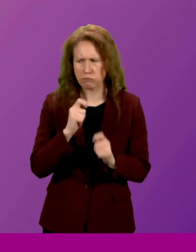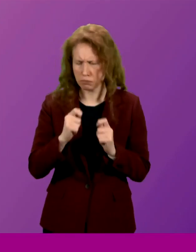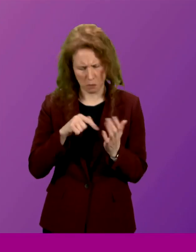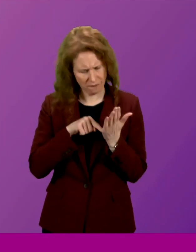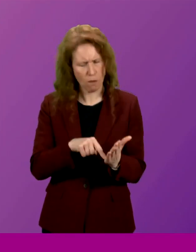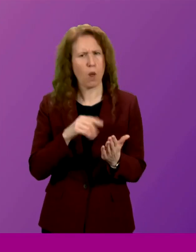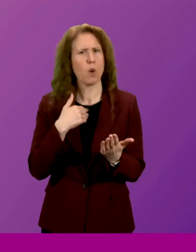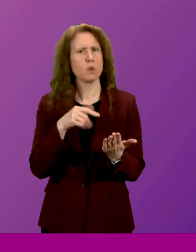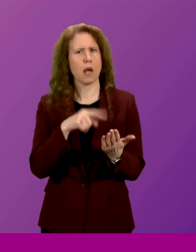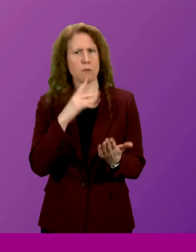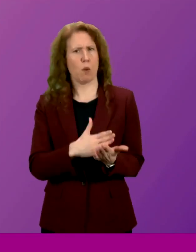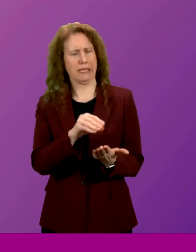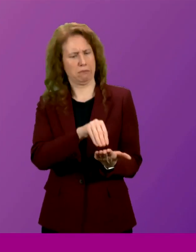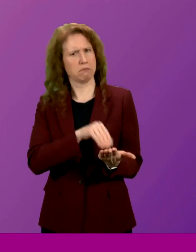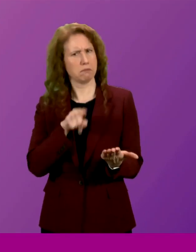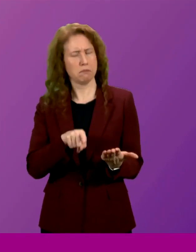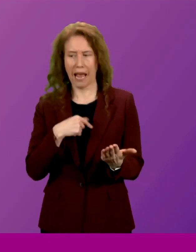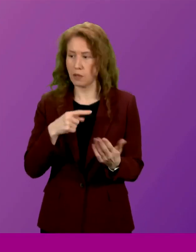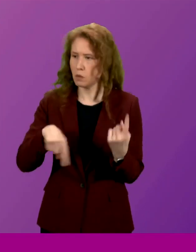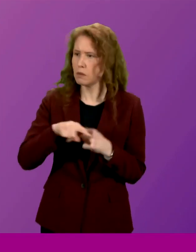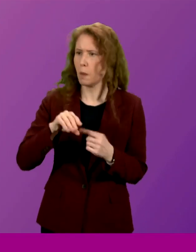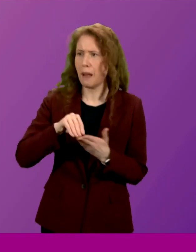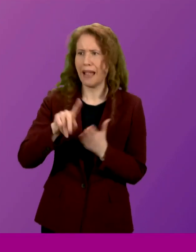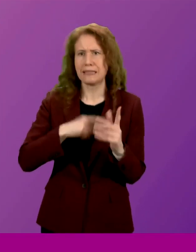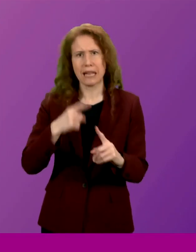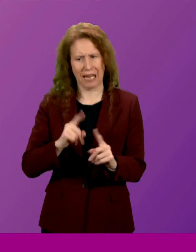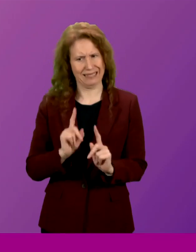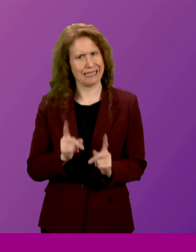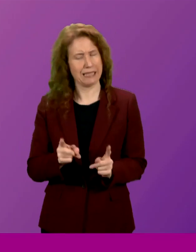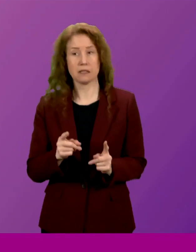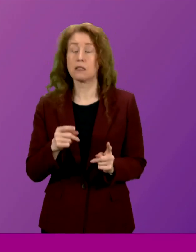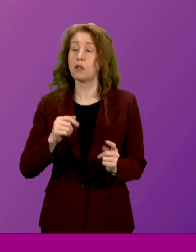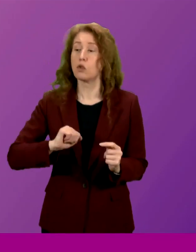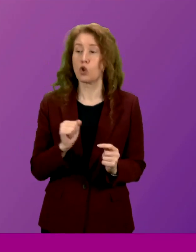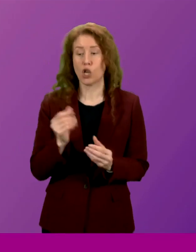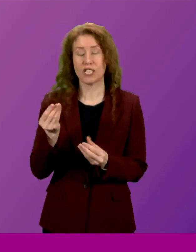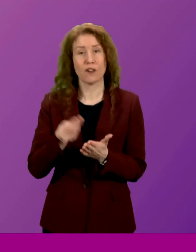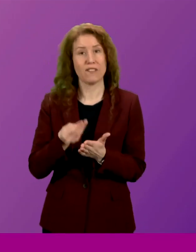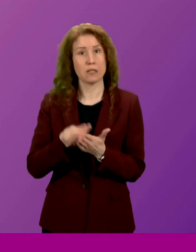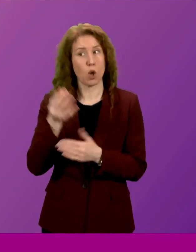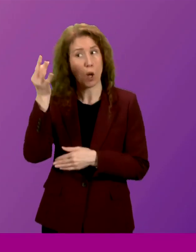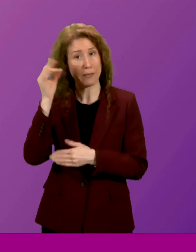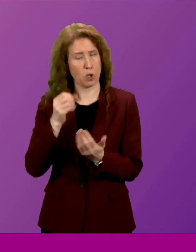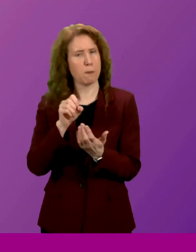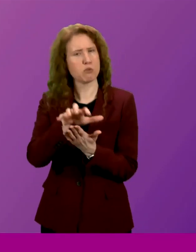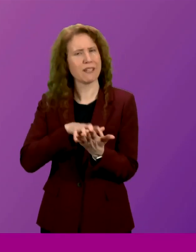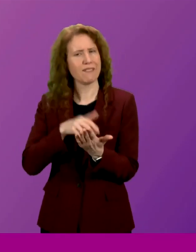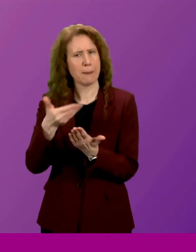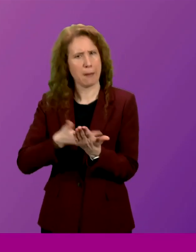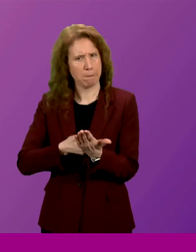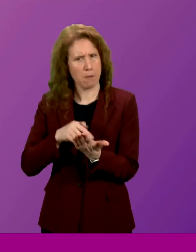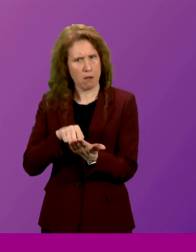of the tax paid by people in Scotland. The Scottish Fiscal Commission's briefing paper on